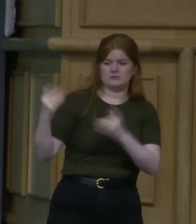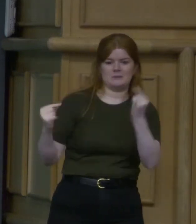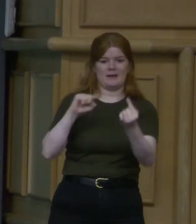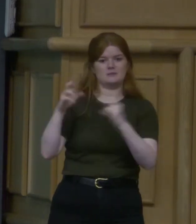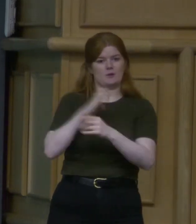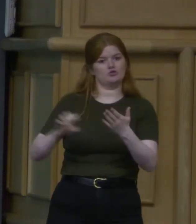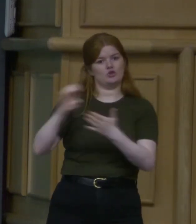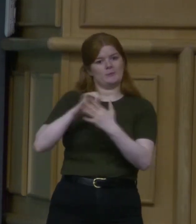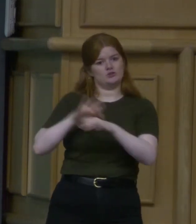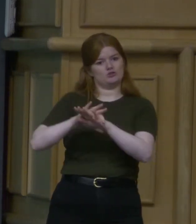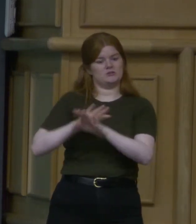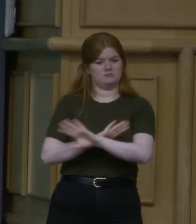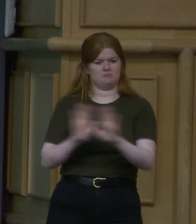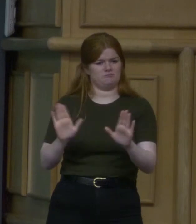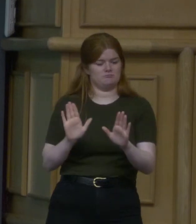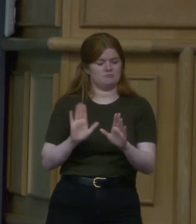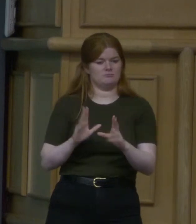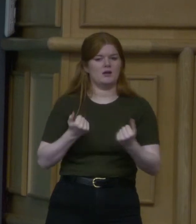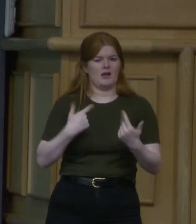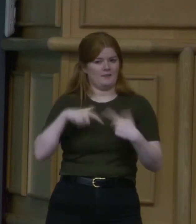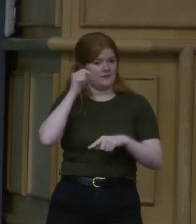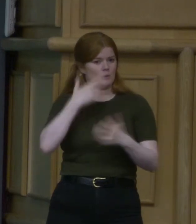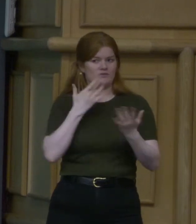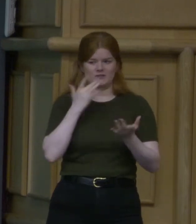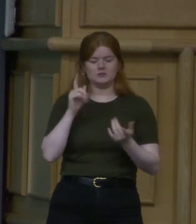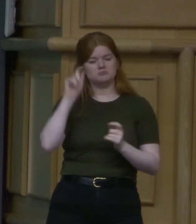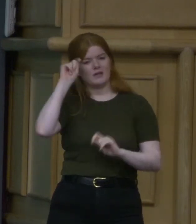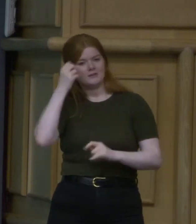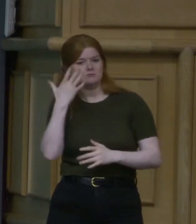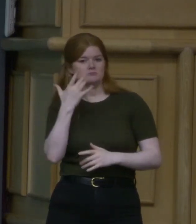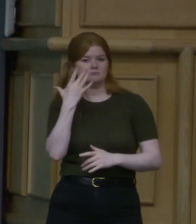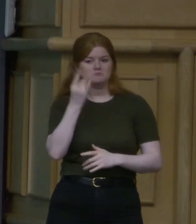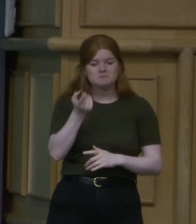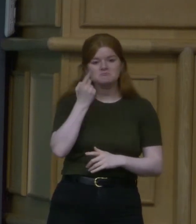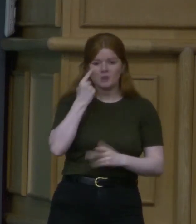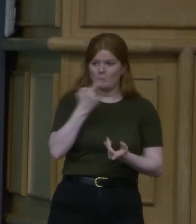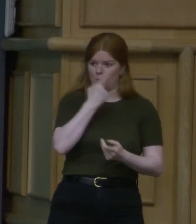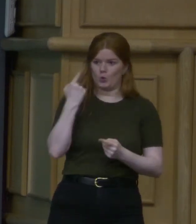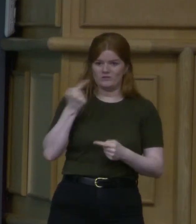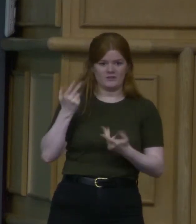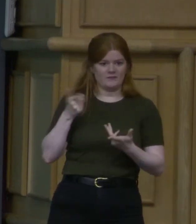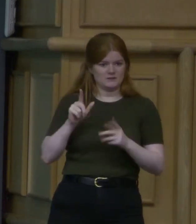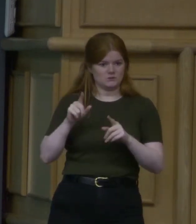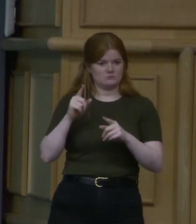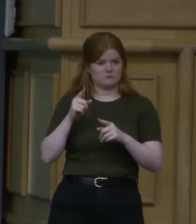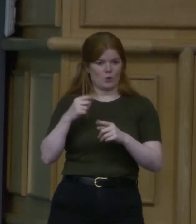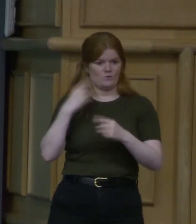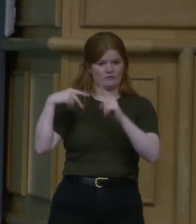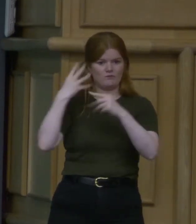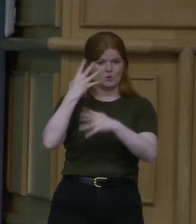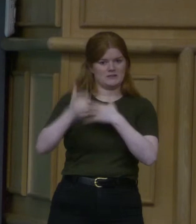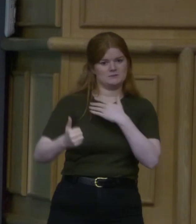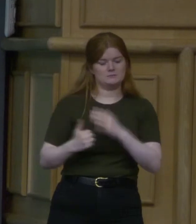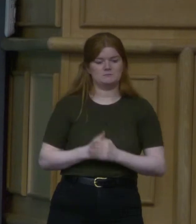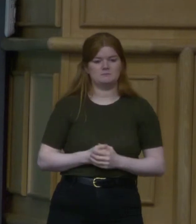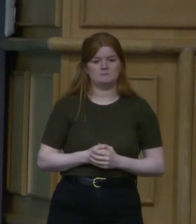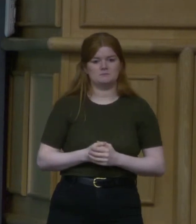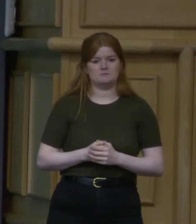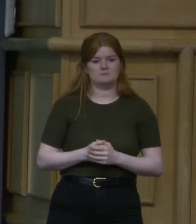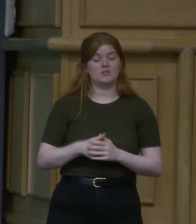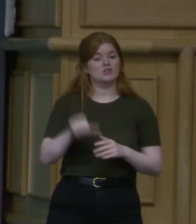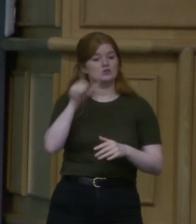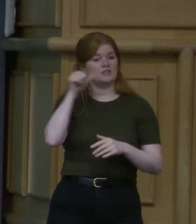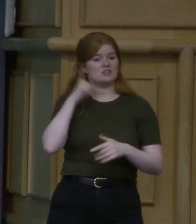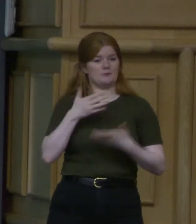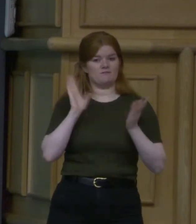about European security. I think we have tested and proved this hypothesis over the last 4 days.